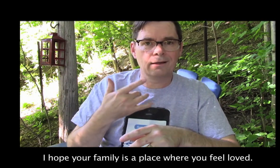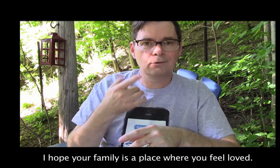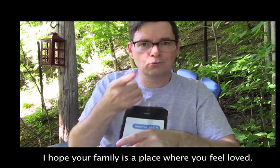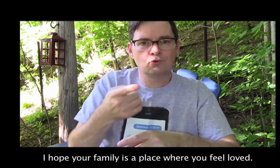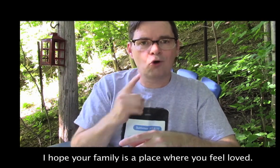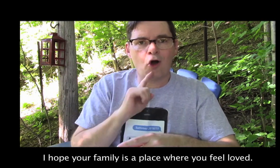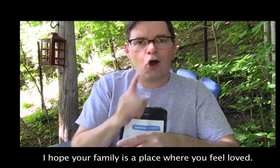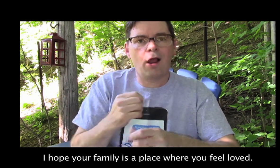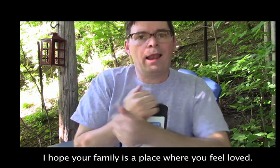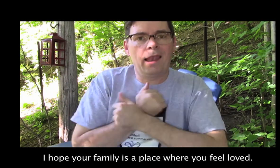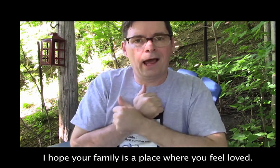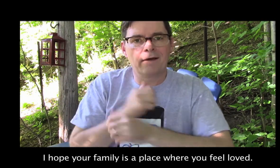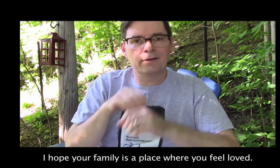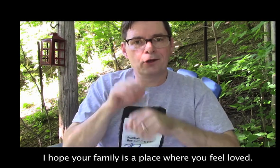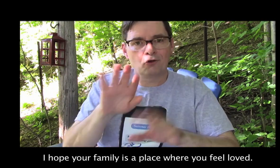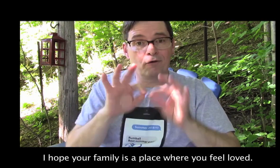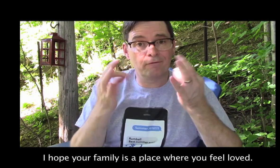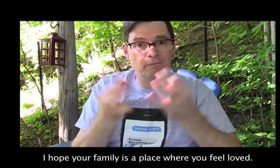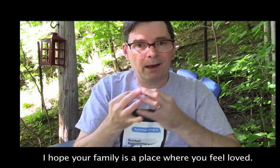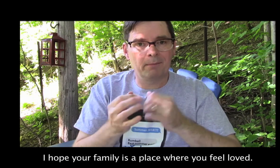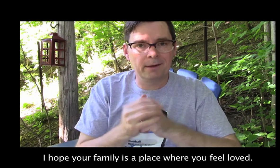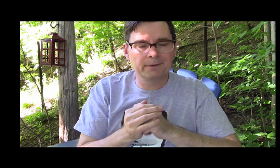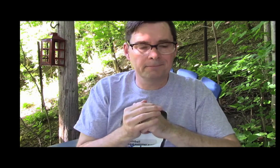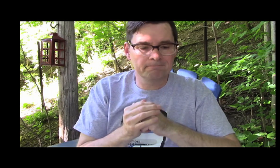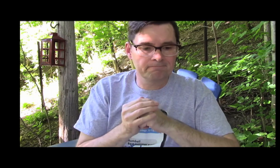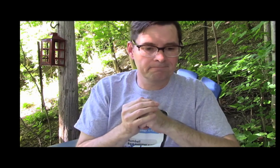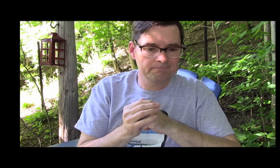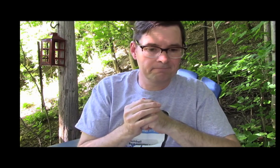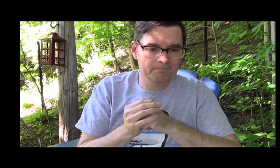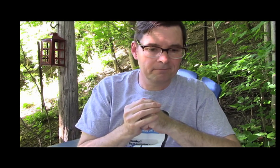is a place where you feel you are loved.